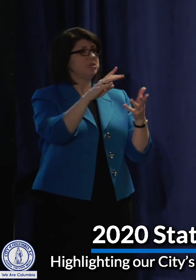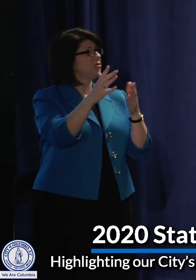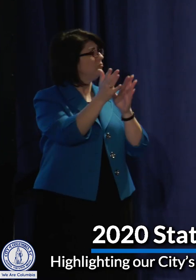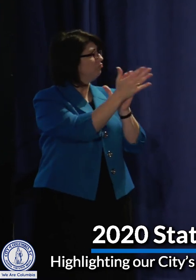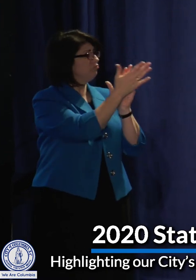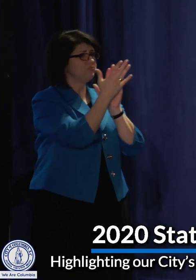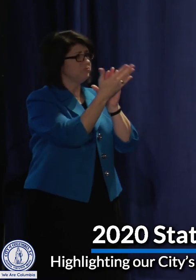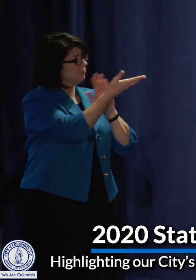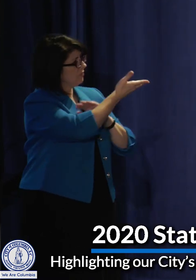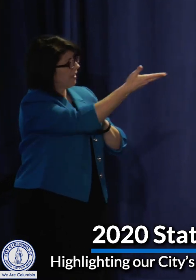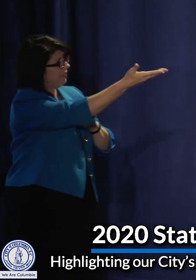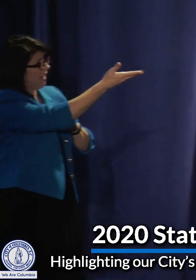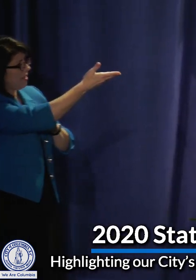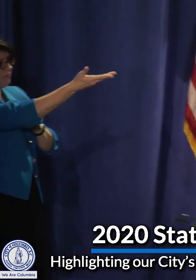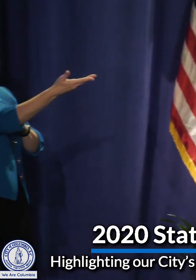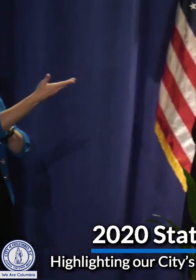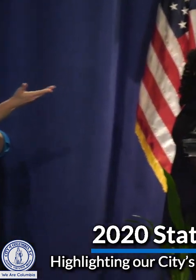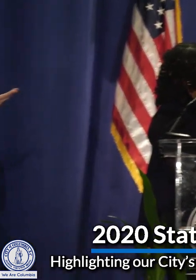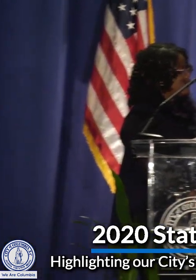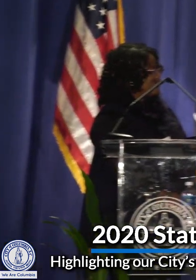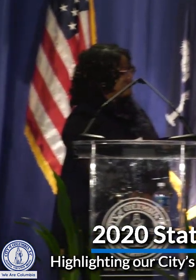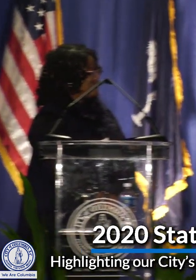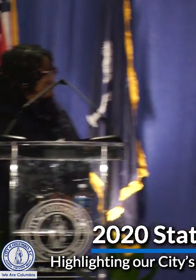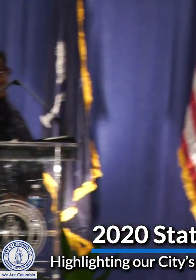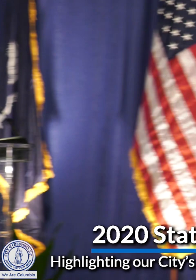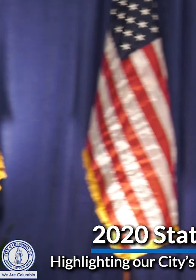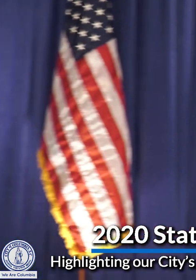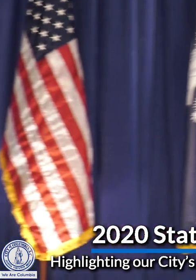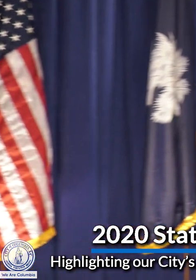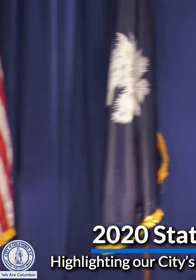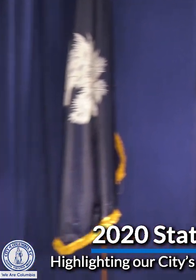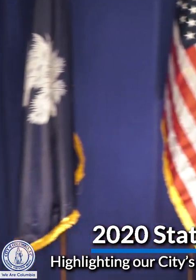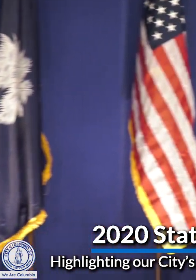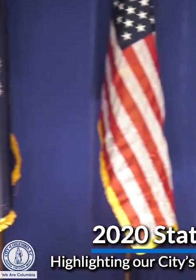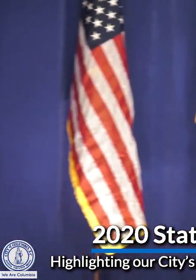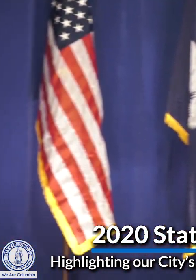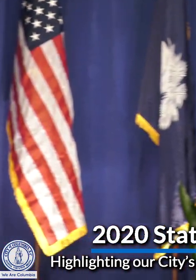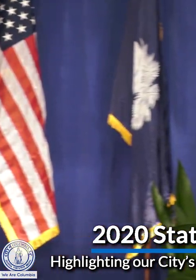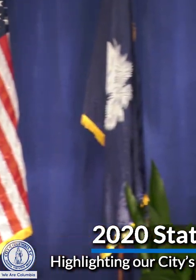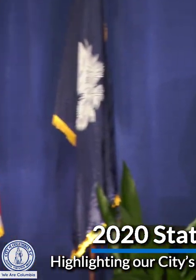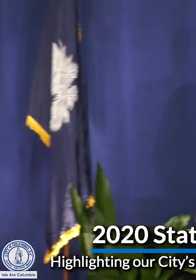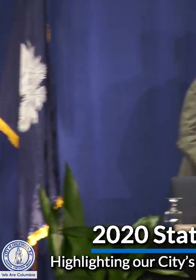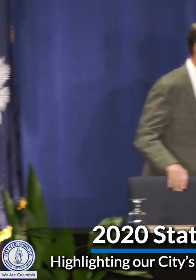Council a round of applause as they are seated.